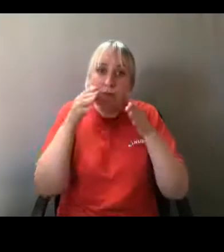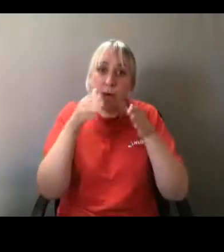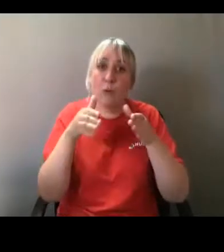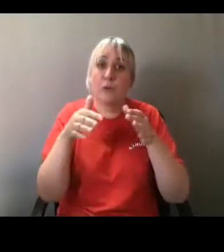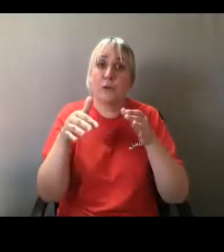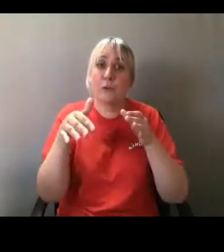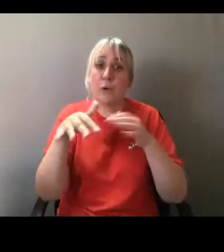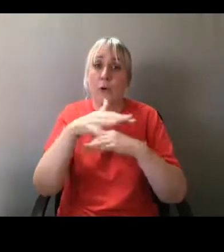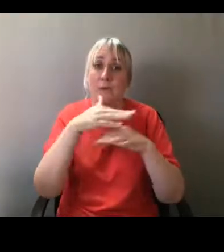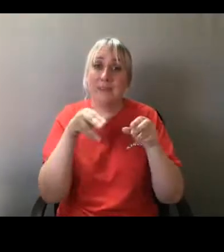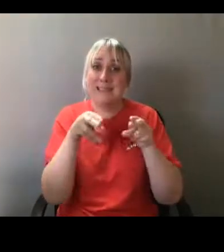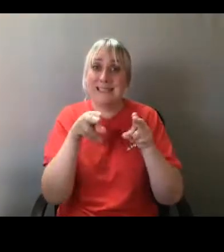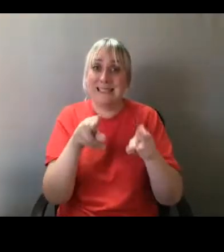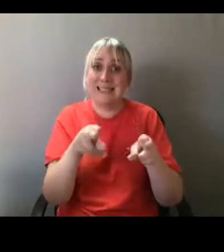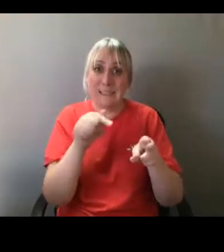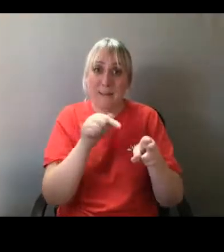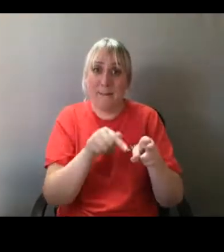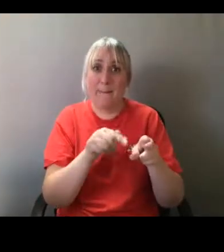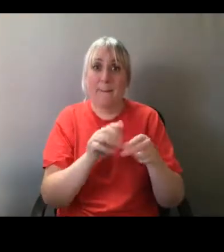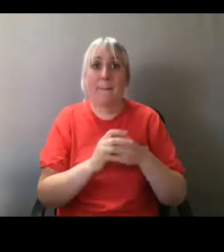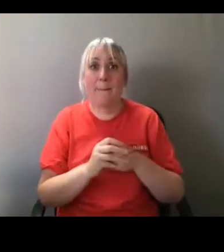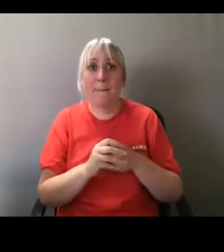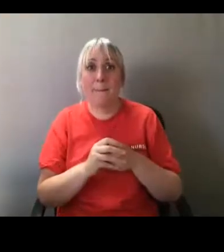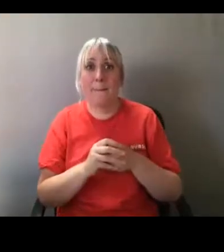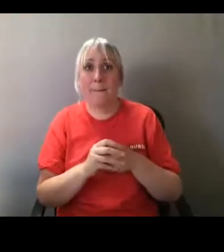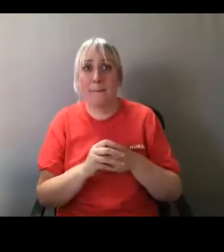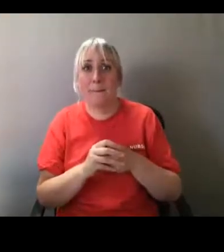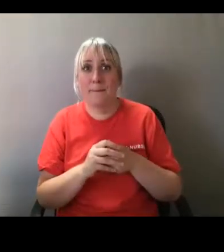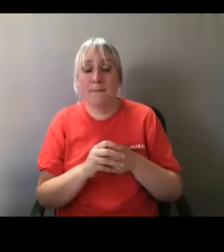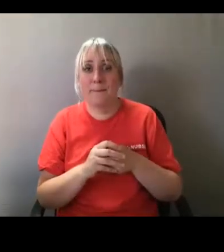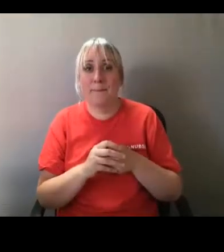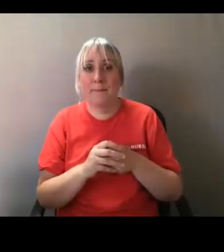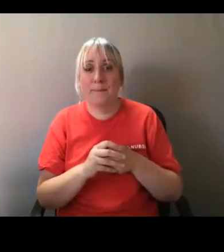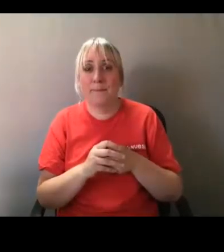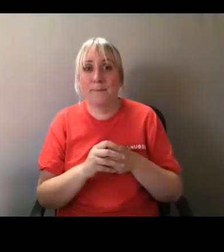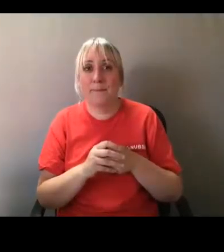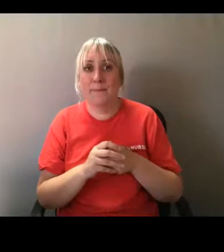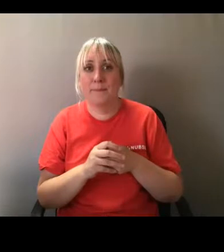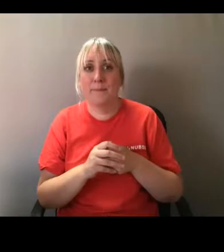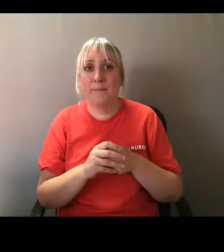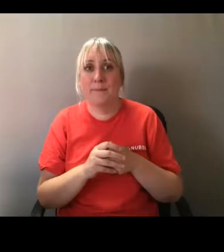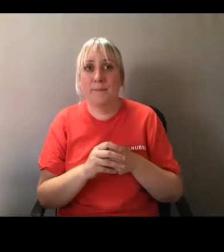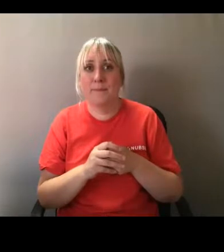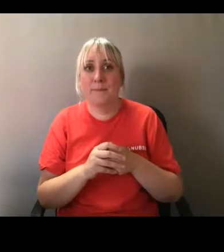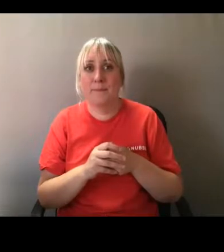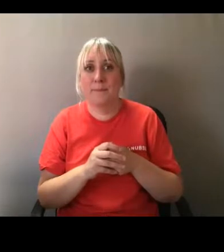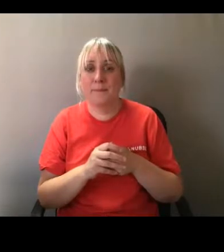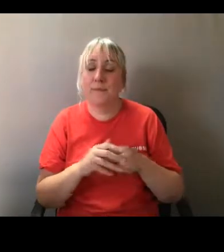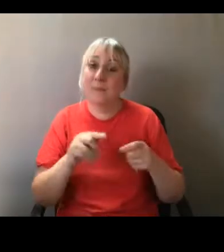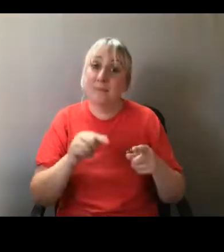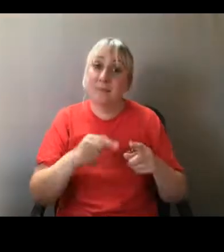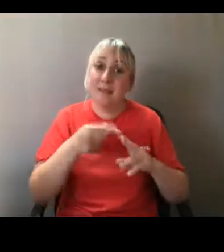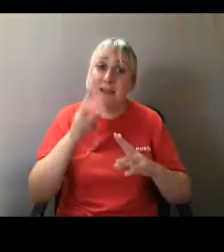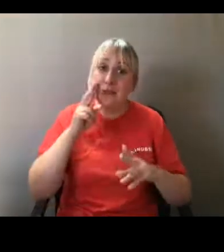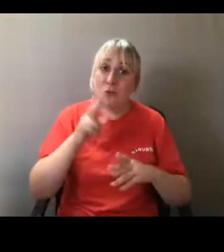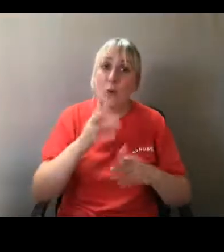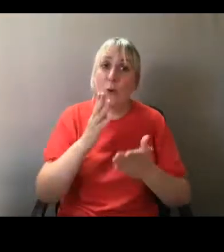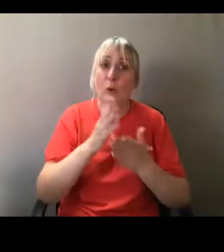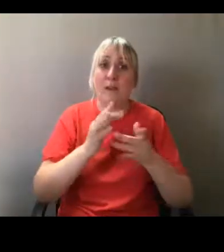operate. It refuses to see specific problem